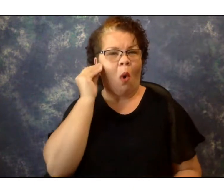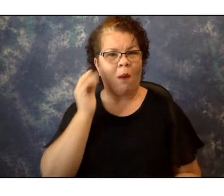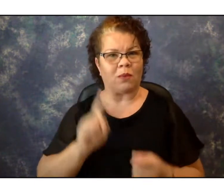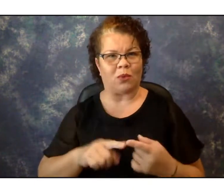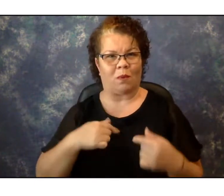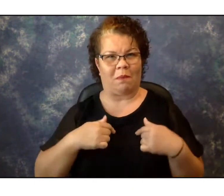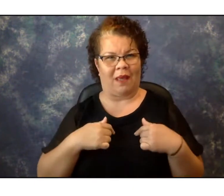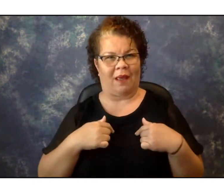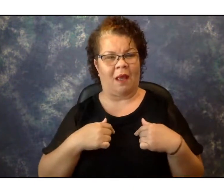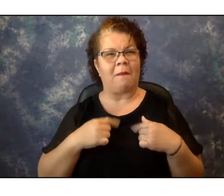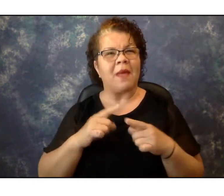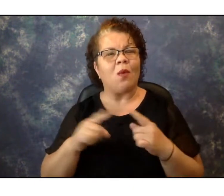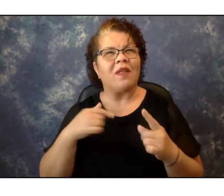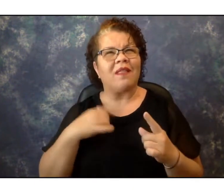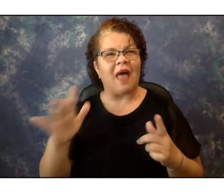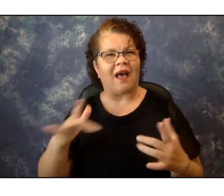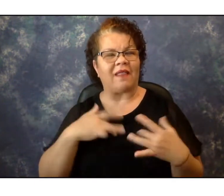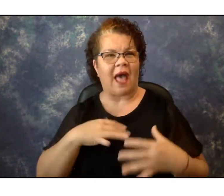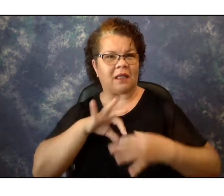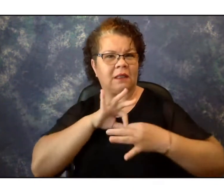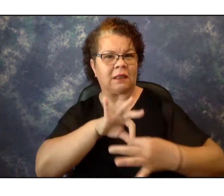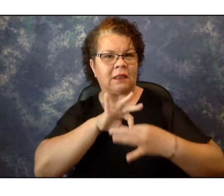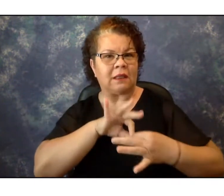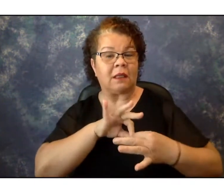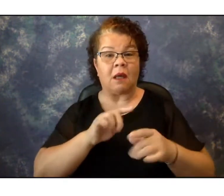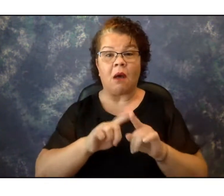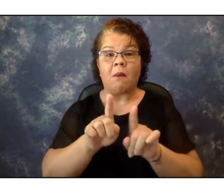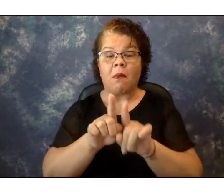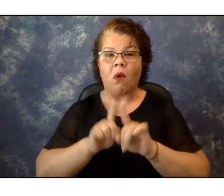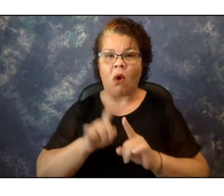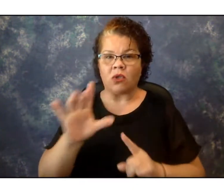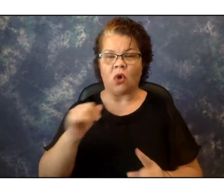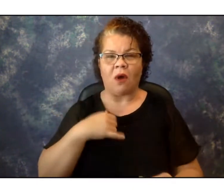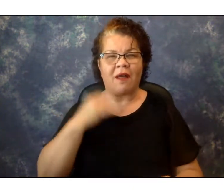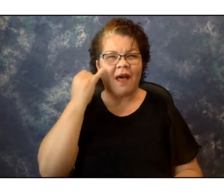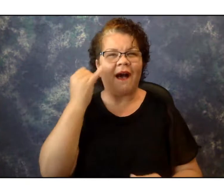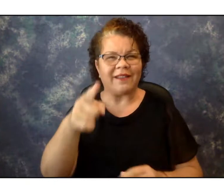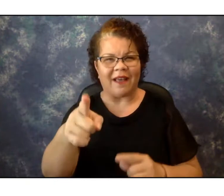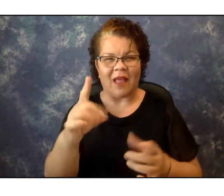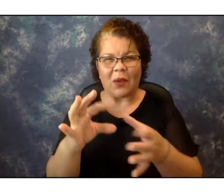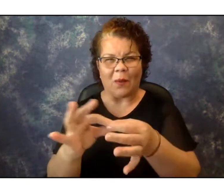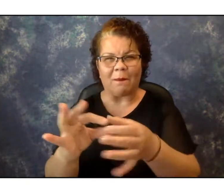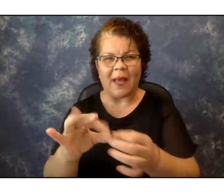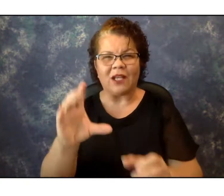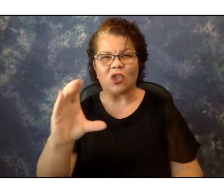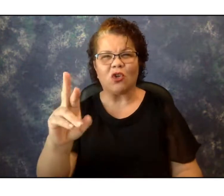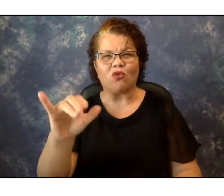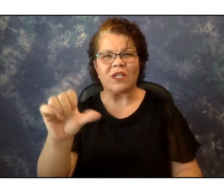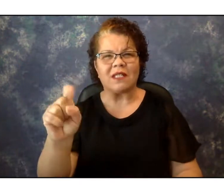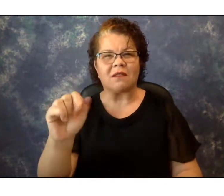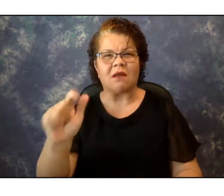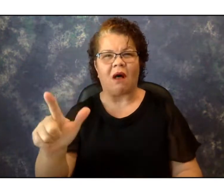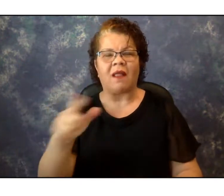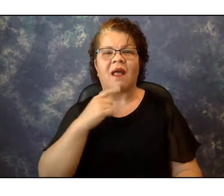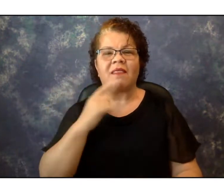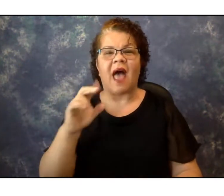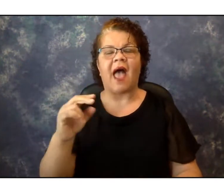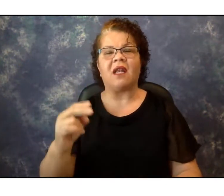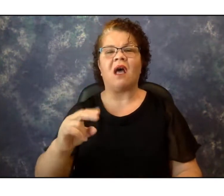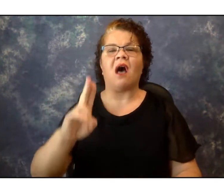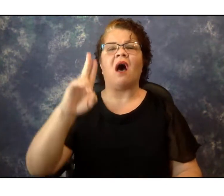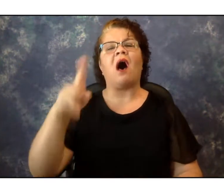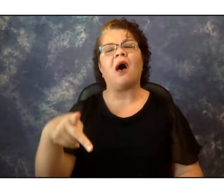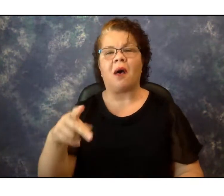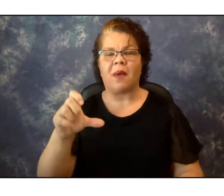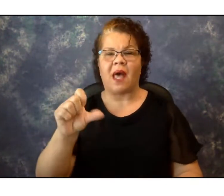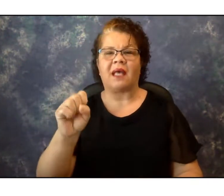think. But there is also that notion that I'm glad you touched on, Crystal, of up south. That my father used to Hmm. say. It wasn't so